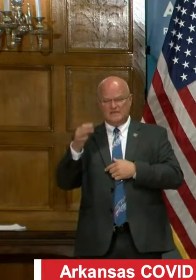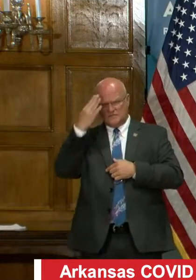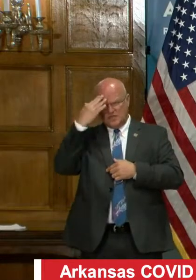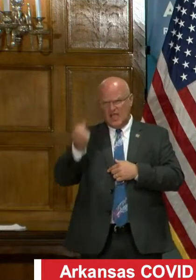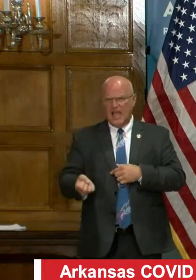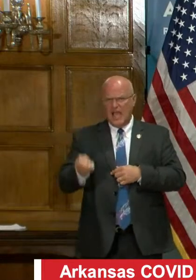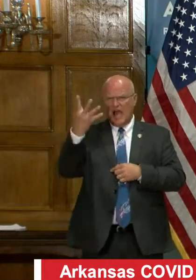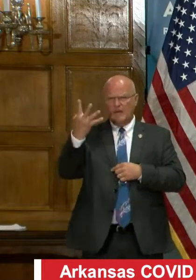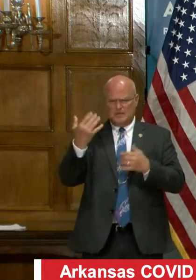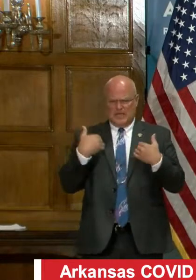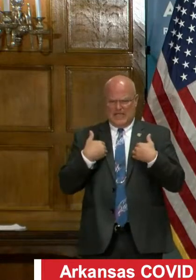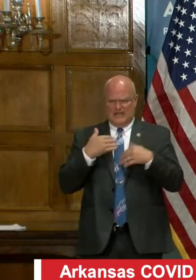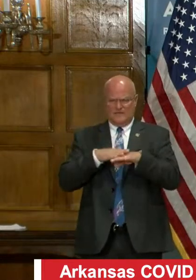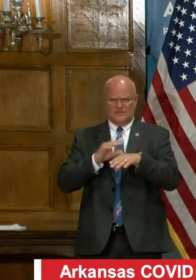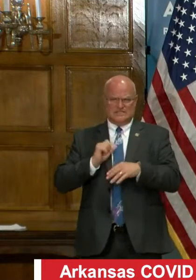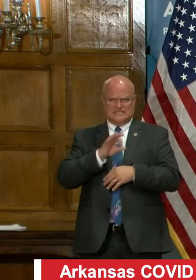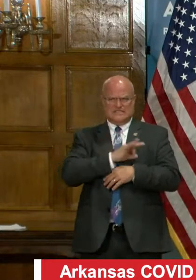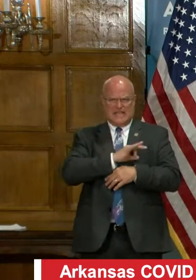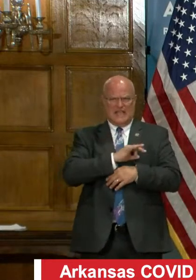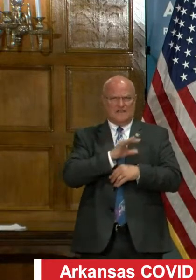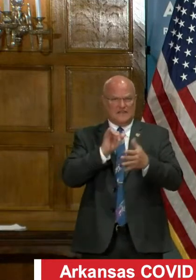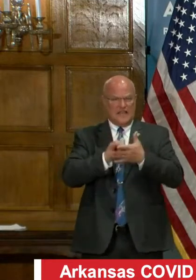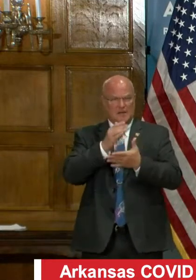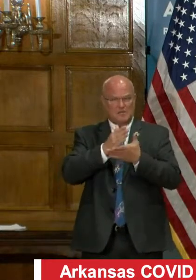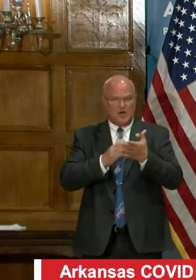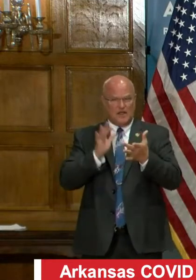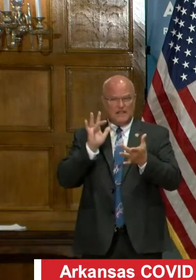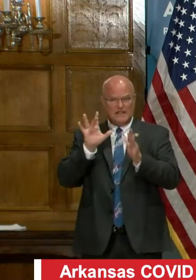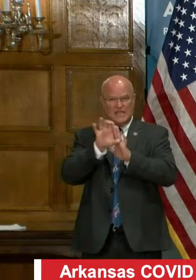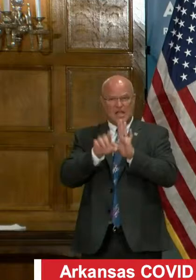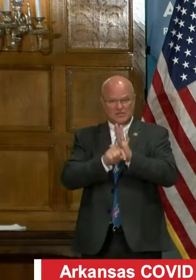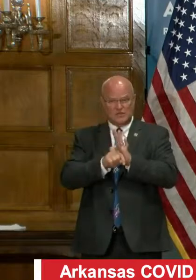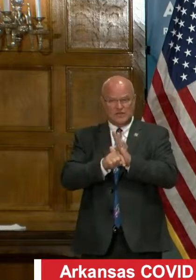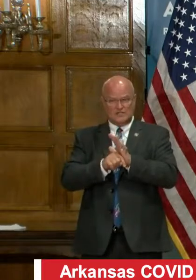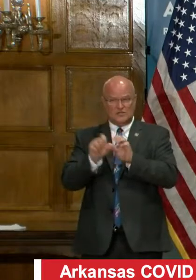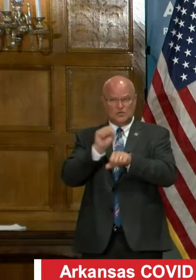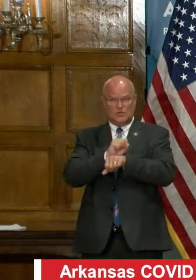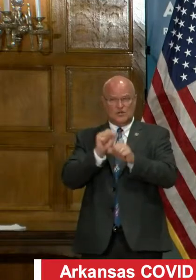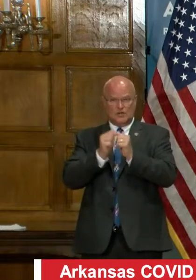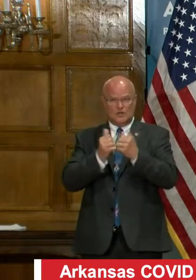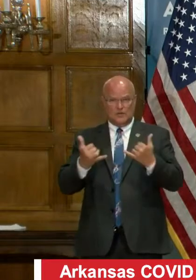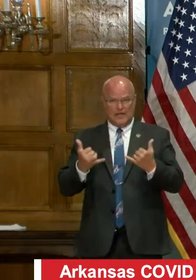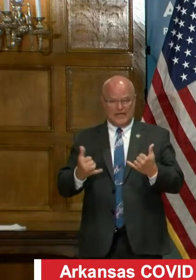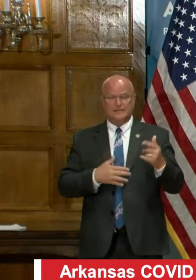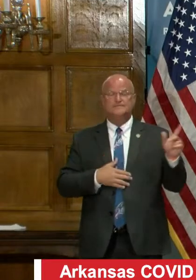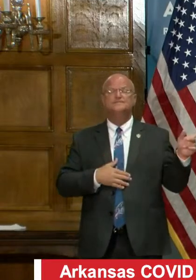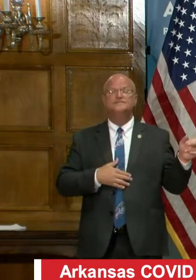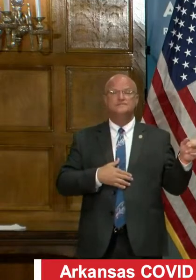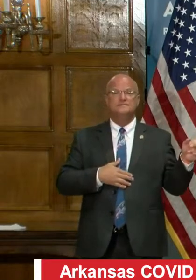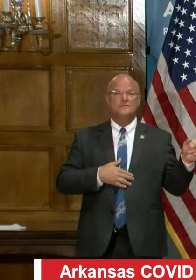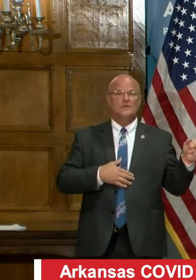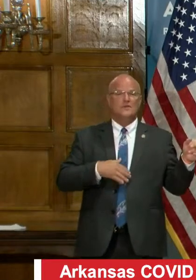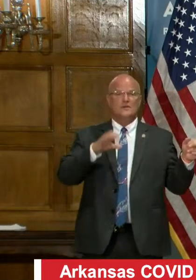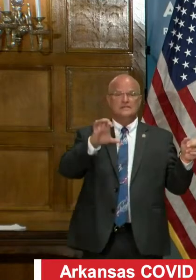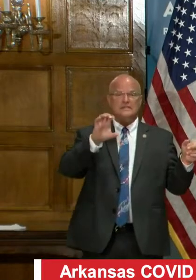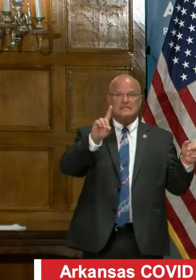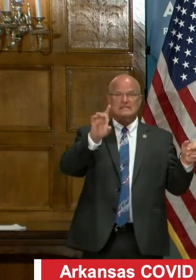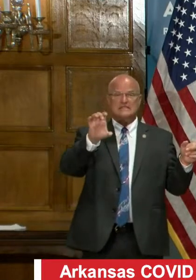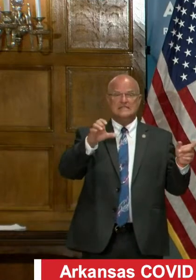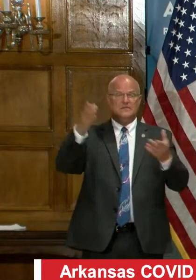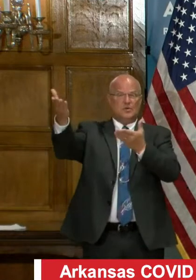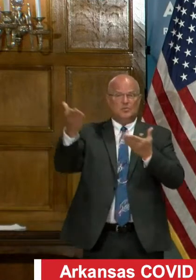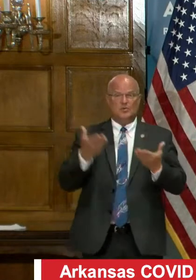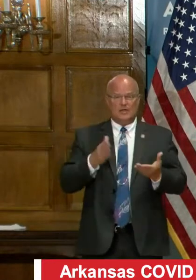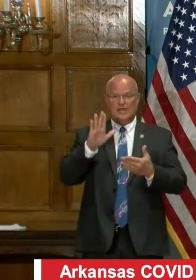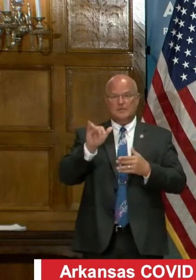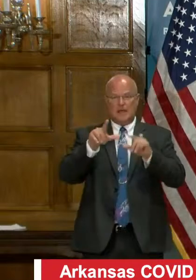you guys currently have on staff, and is that part of the contract that you guys are working through? Of course, the CDC is going to be bringing